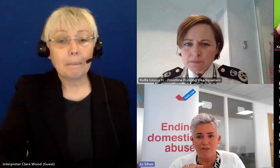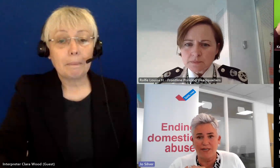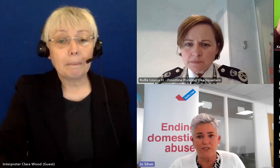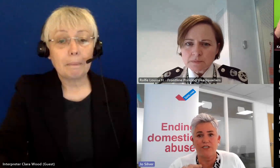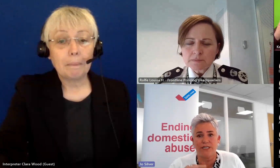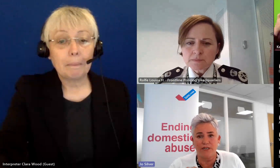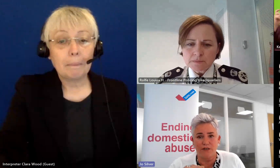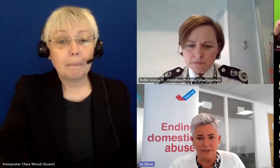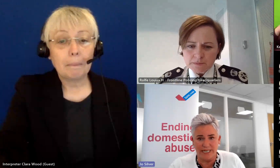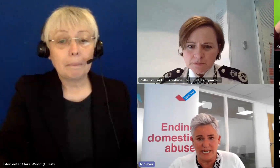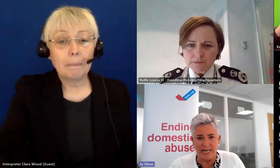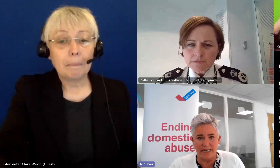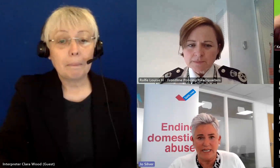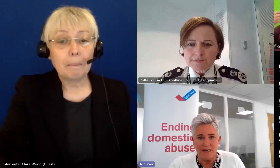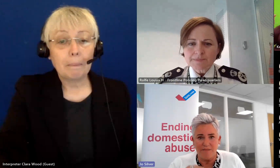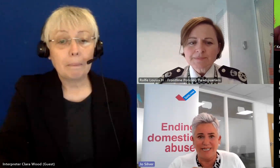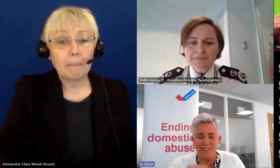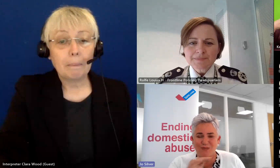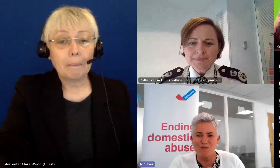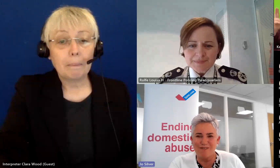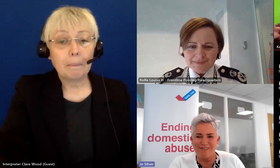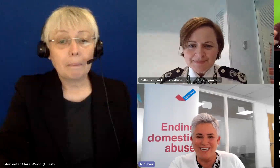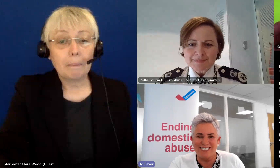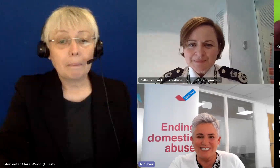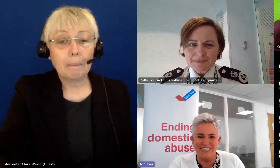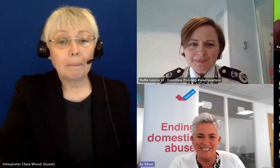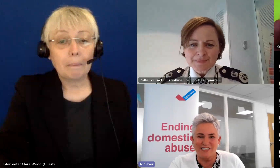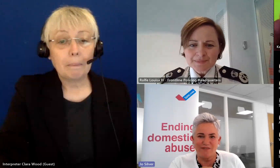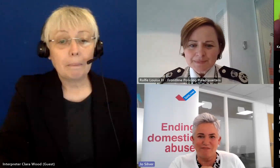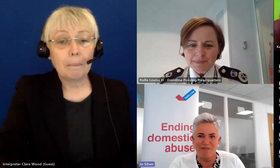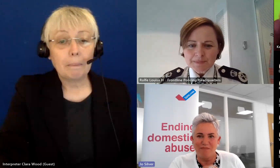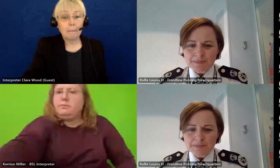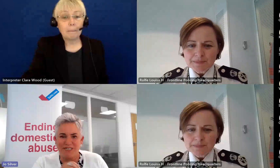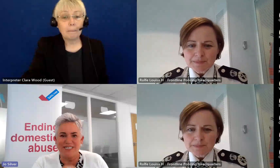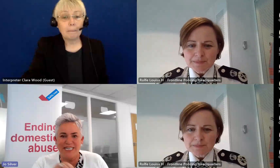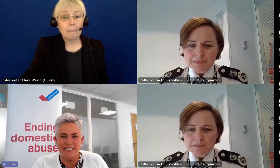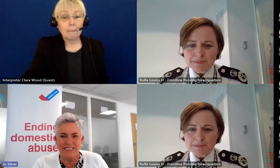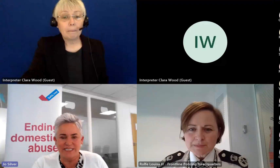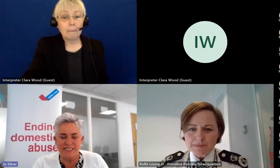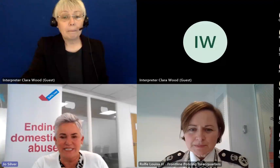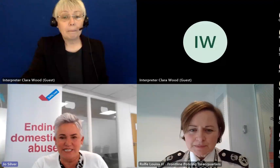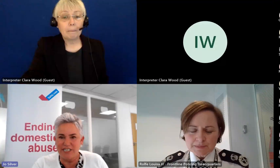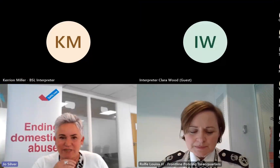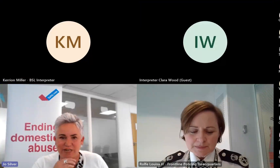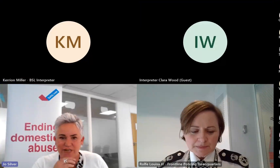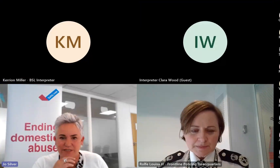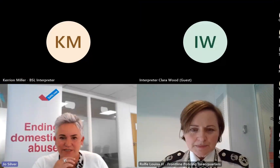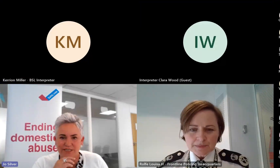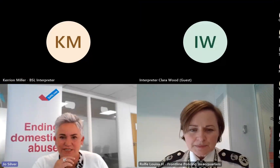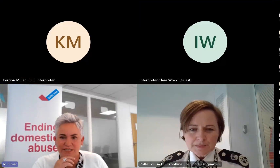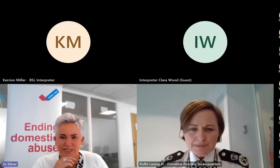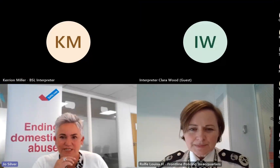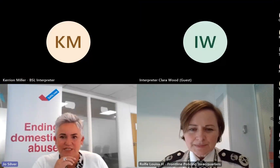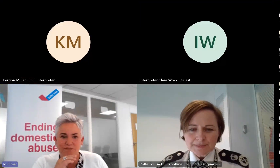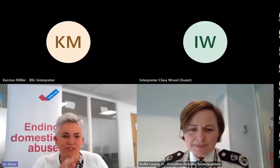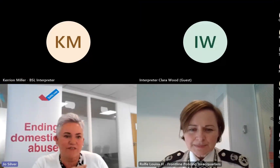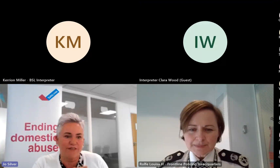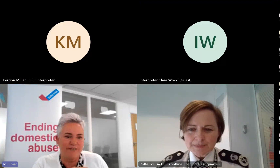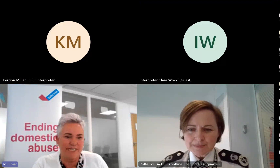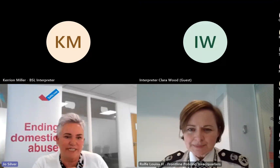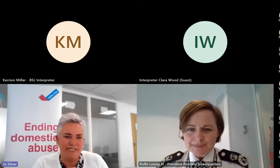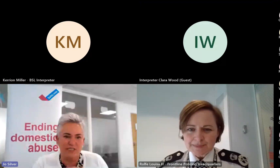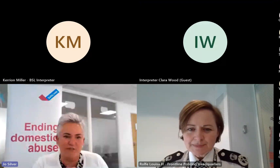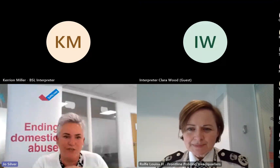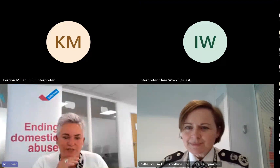turning off and turning on again, because we're worried that the people that need to see you can't. So